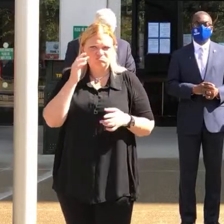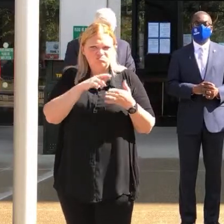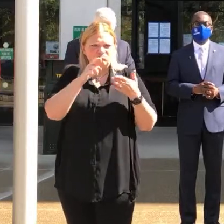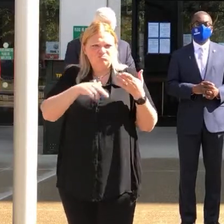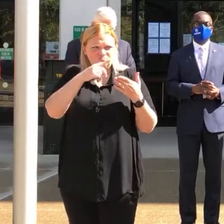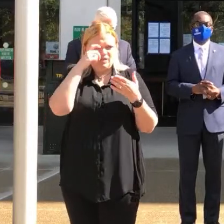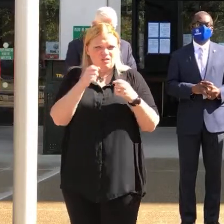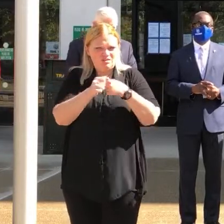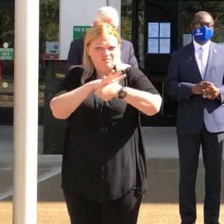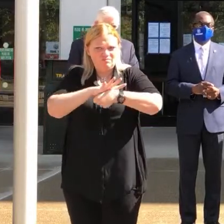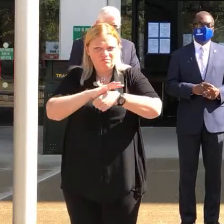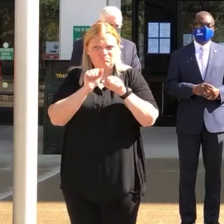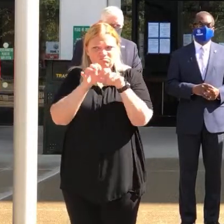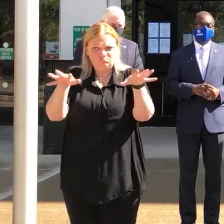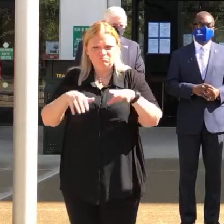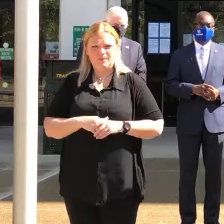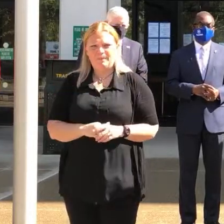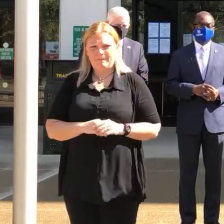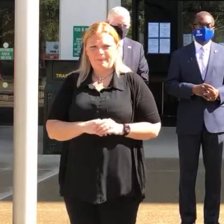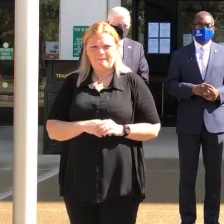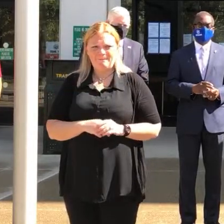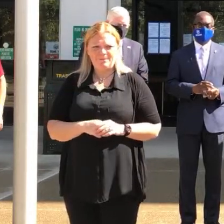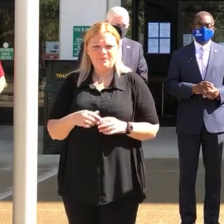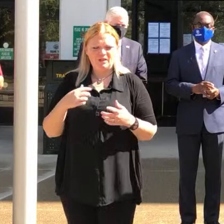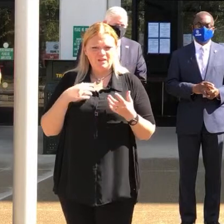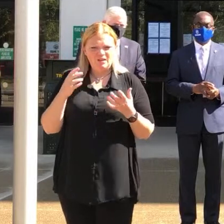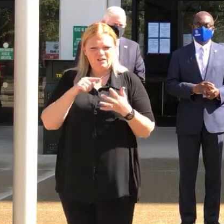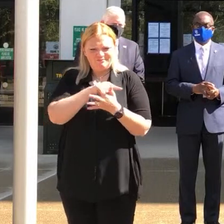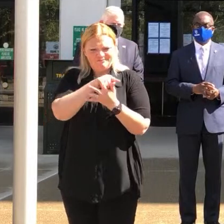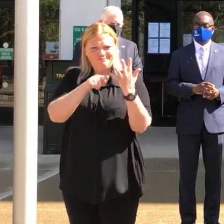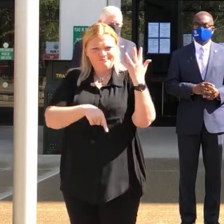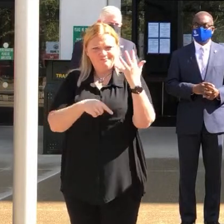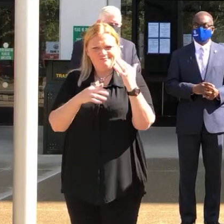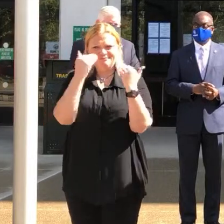result of the COVID-19 pandemic. So there's a number